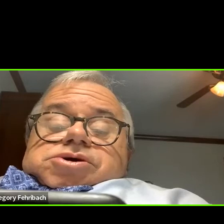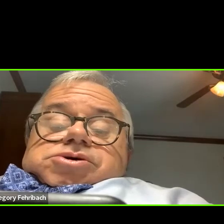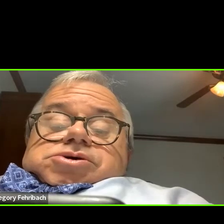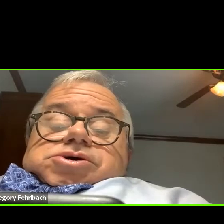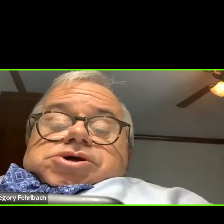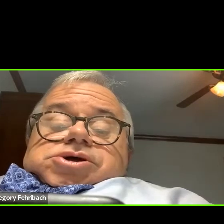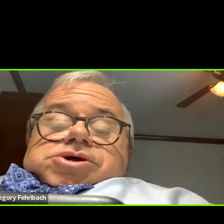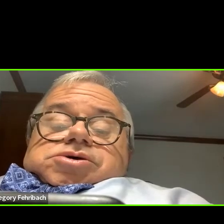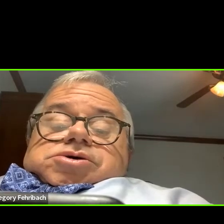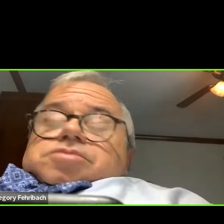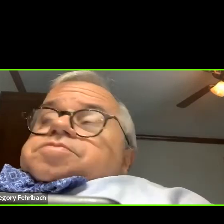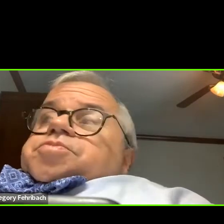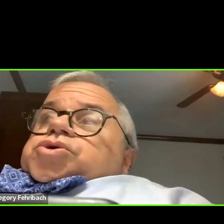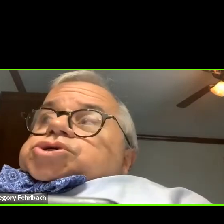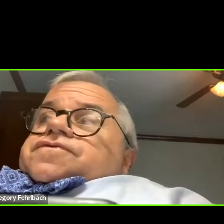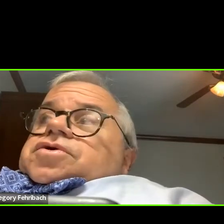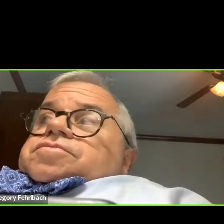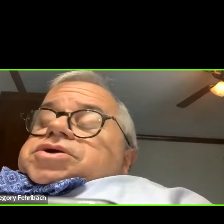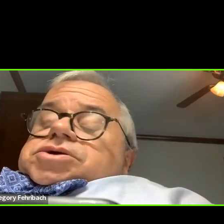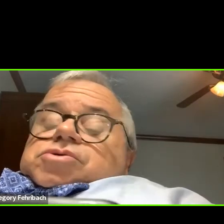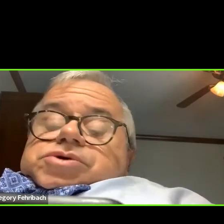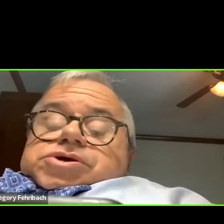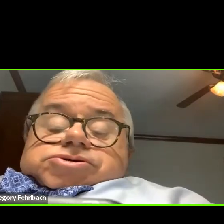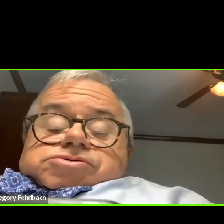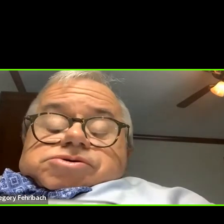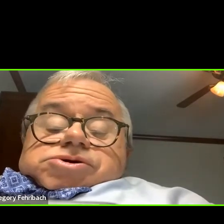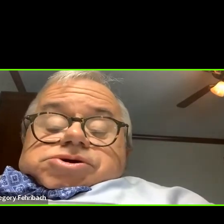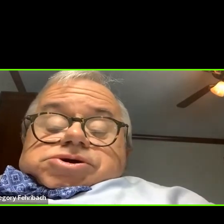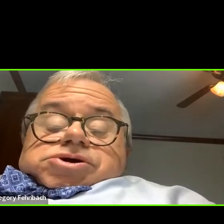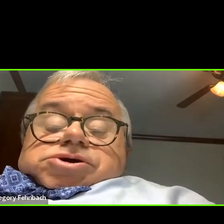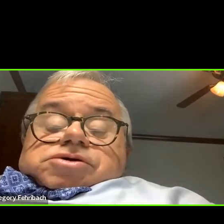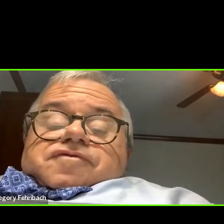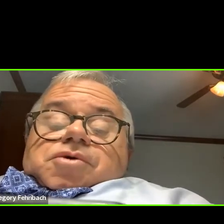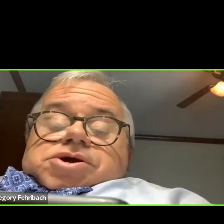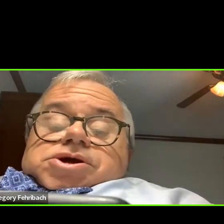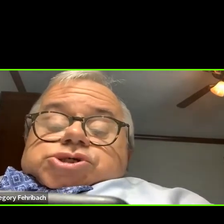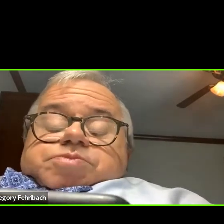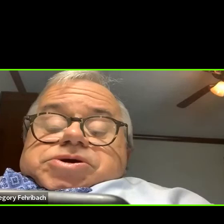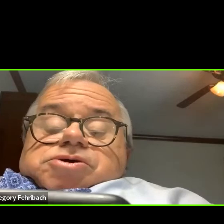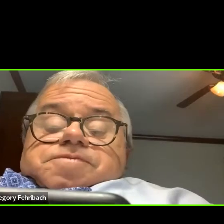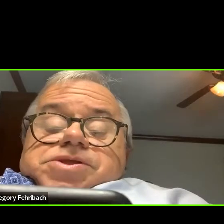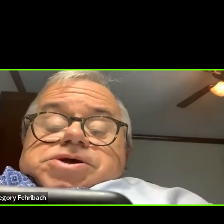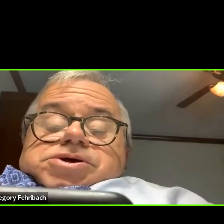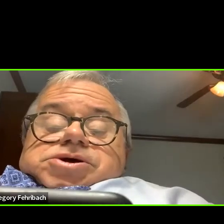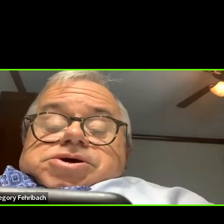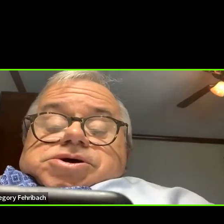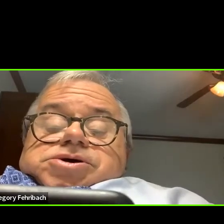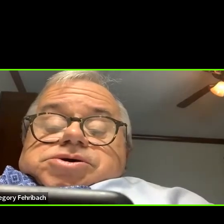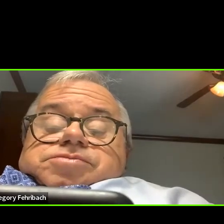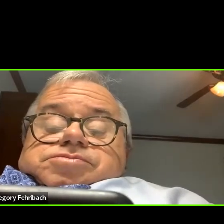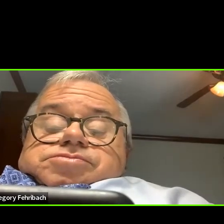now a portion of our meeting where we get to hear from our guest speaker,